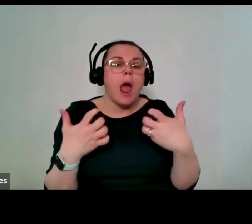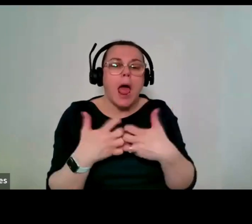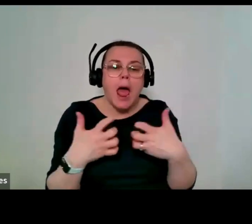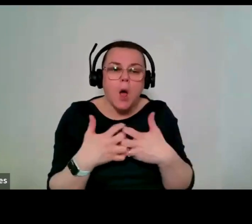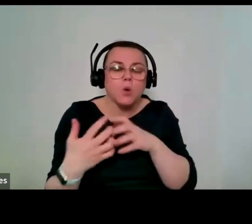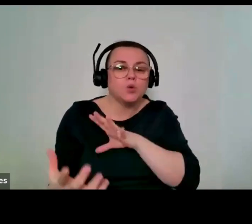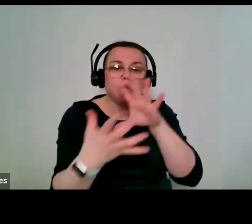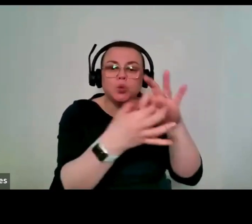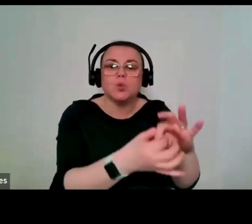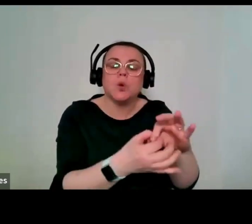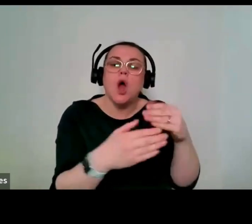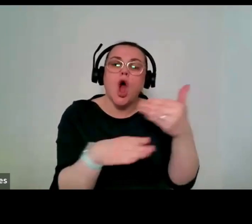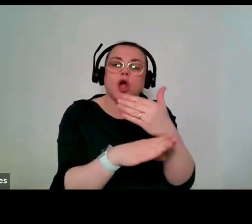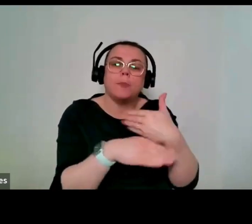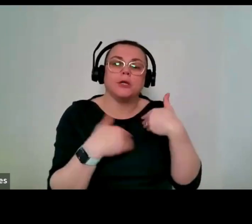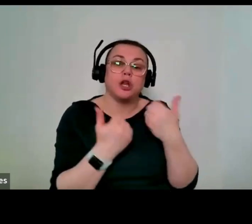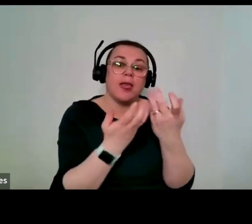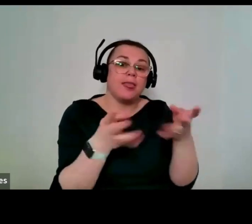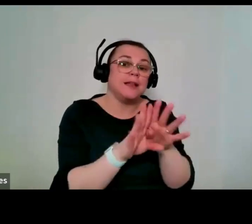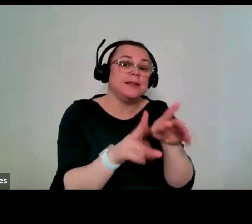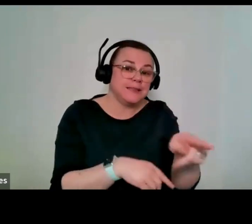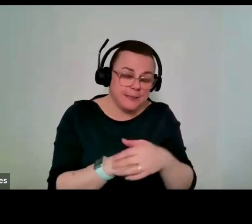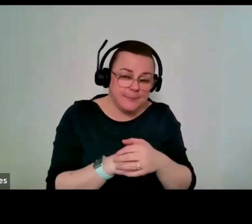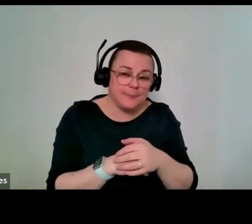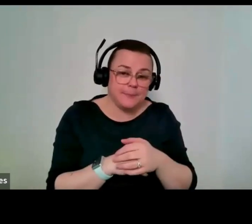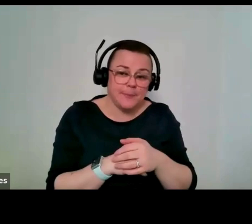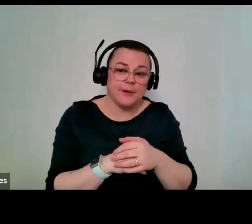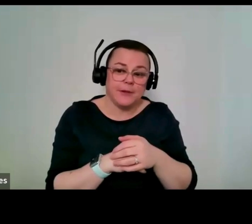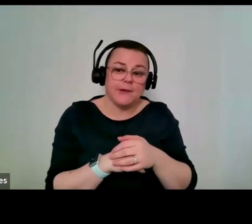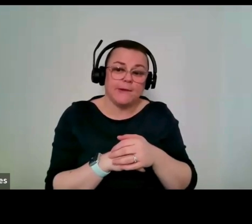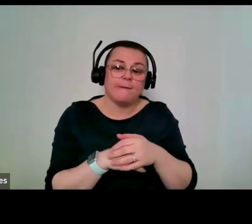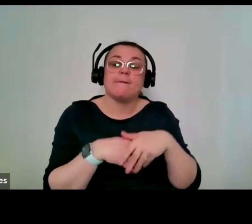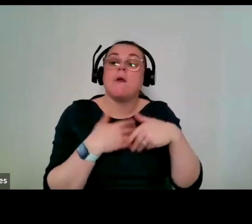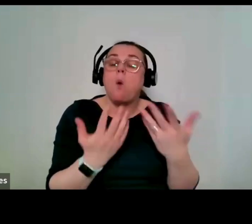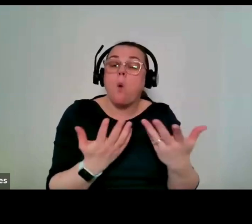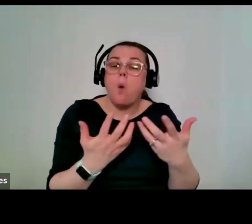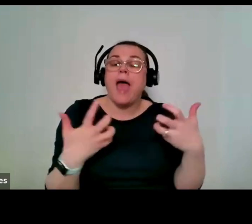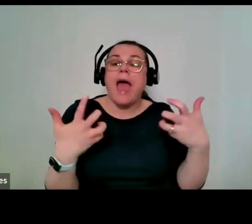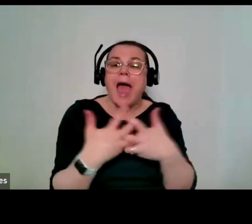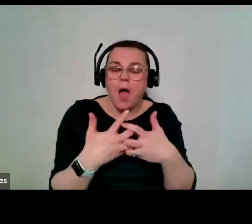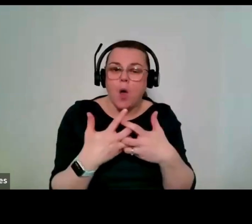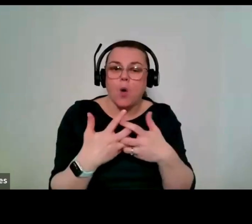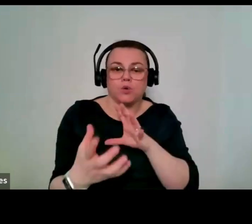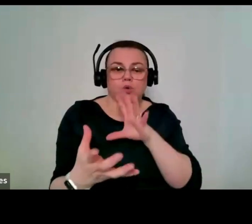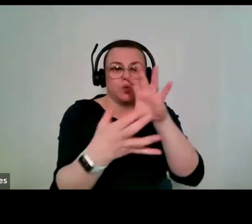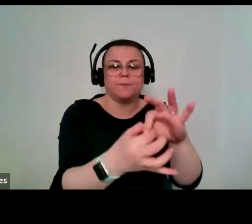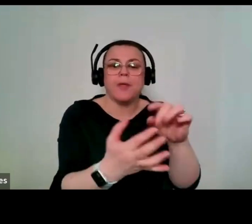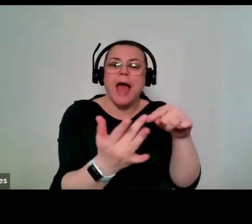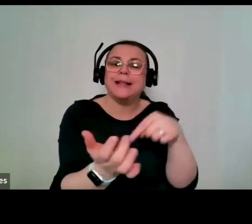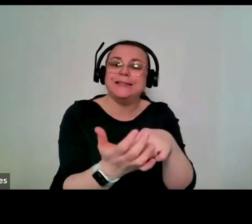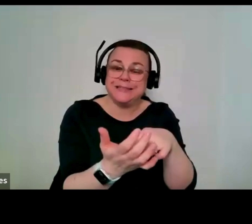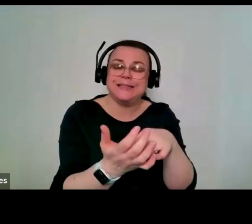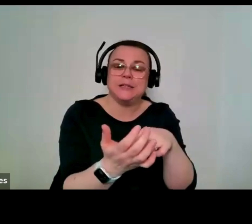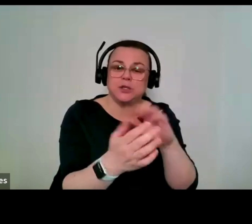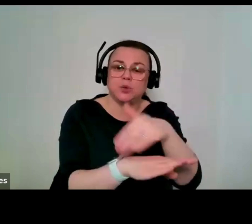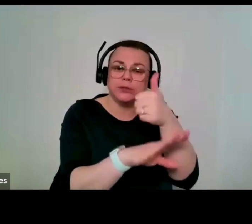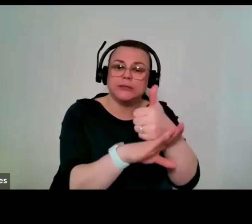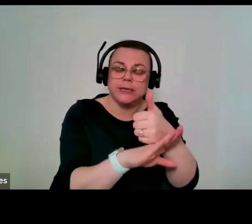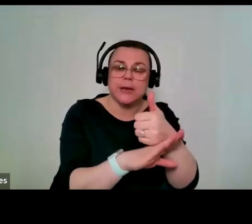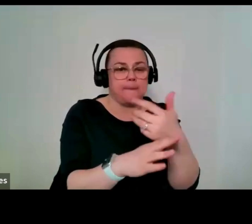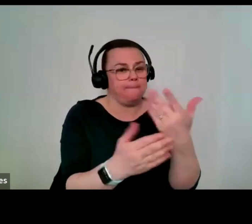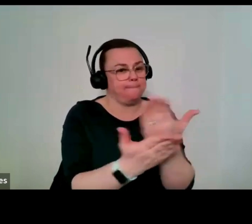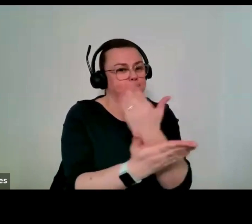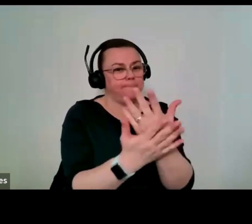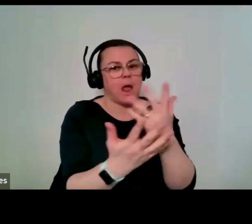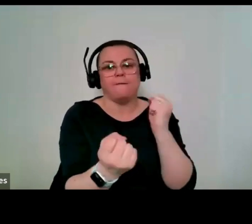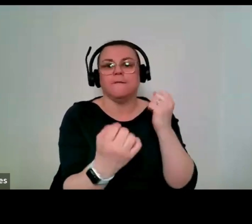with the occupational health team, or how to get in touch with our IT team to put in place accessible